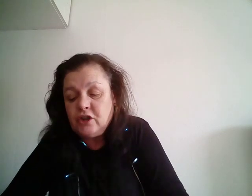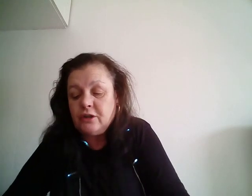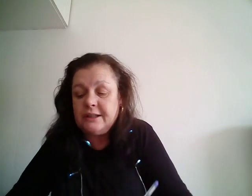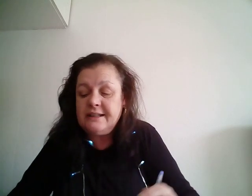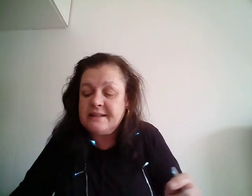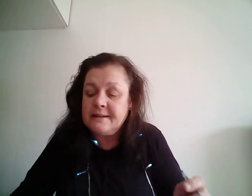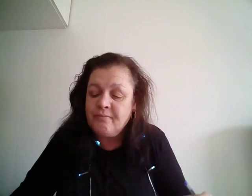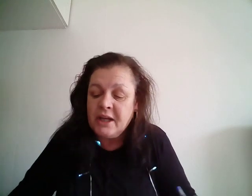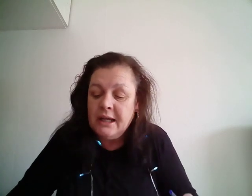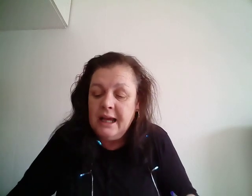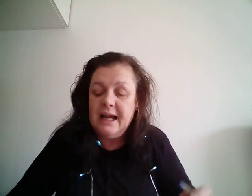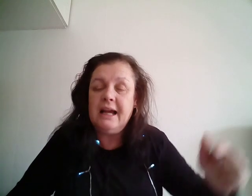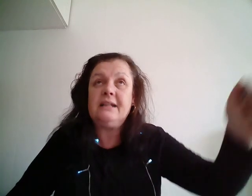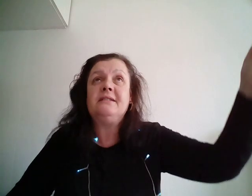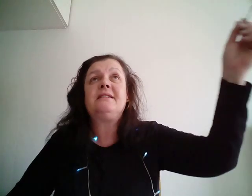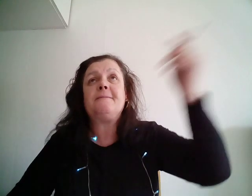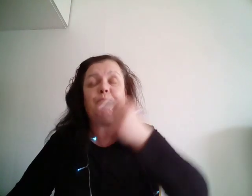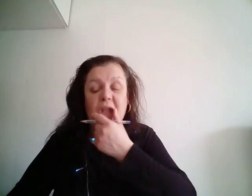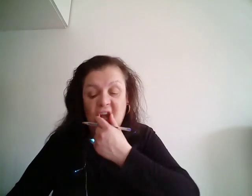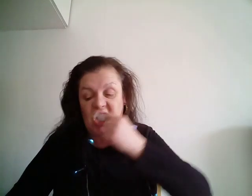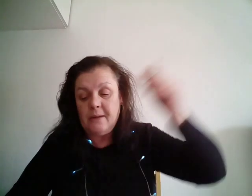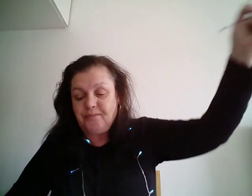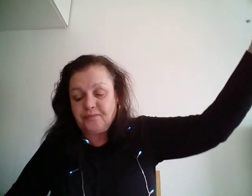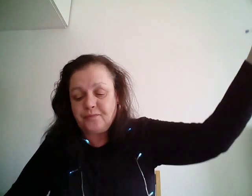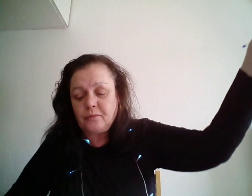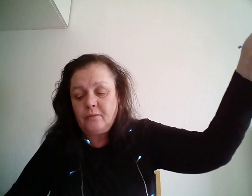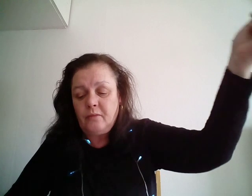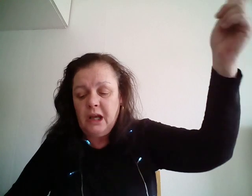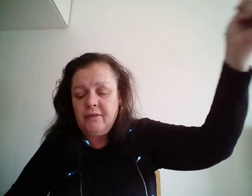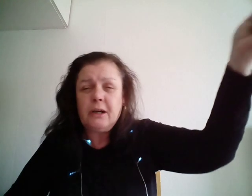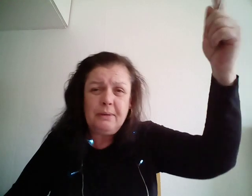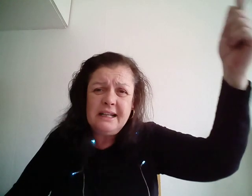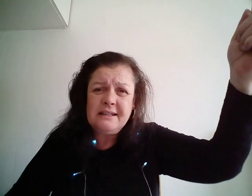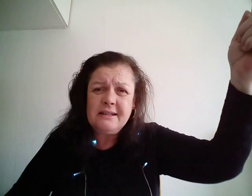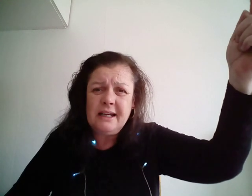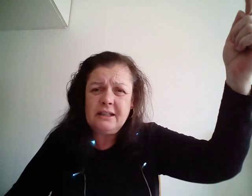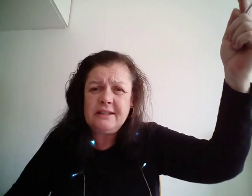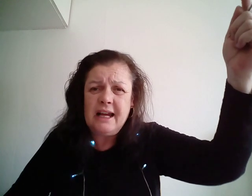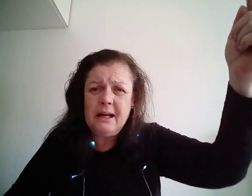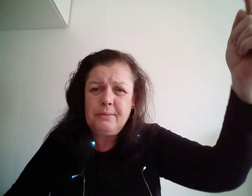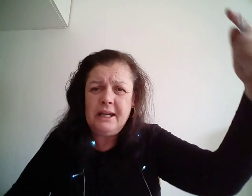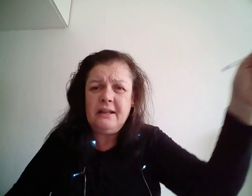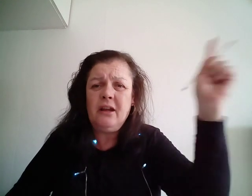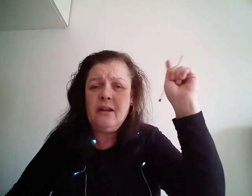your choice. And if you could please and thank you type in